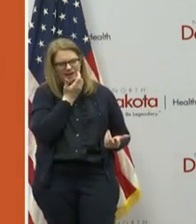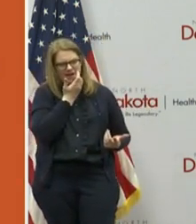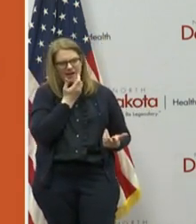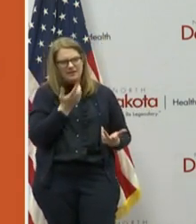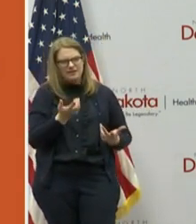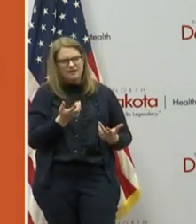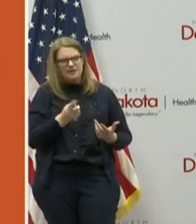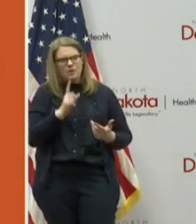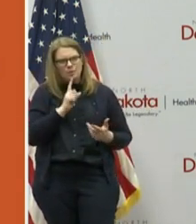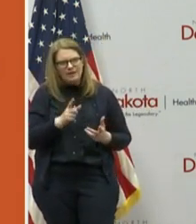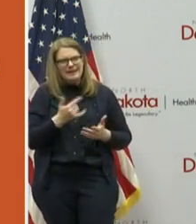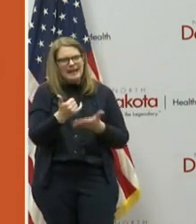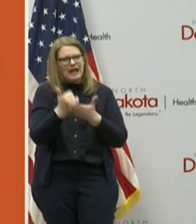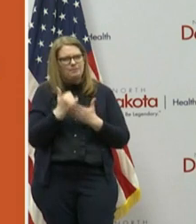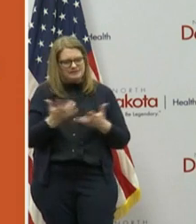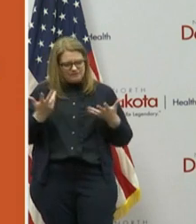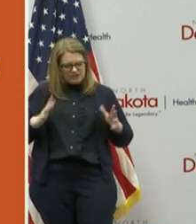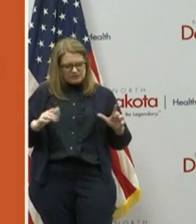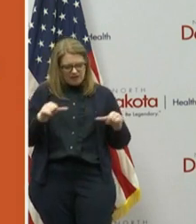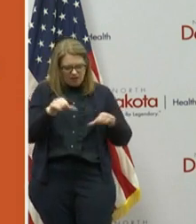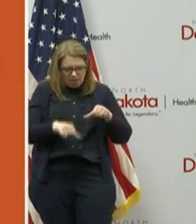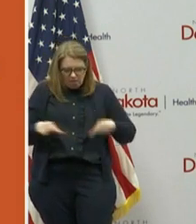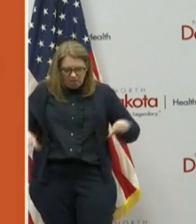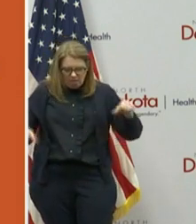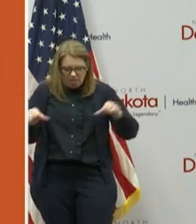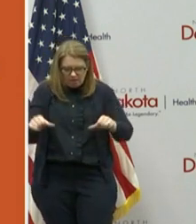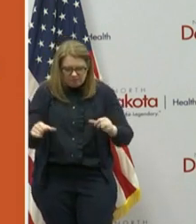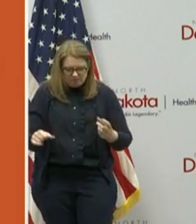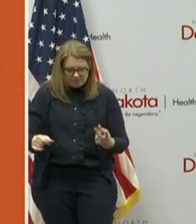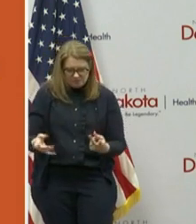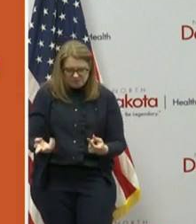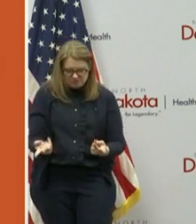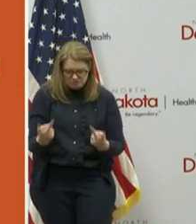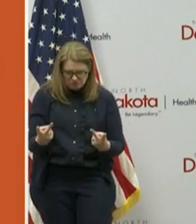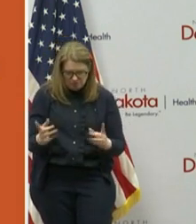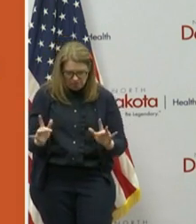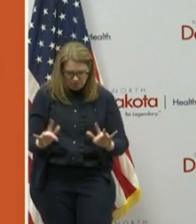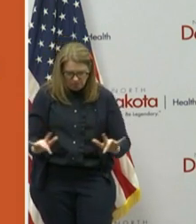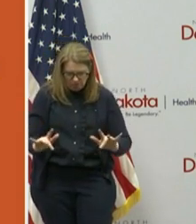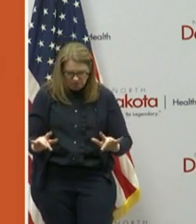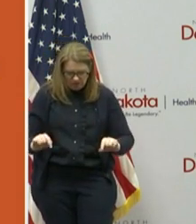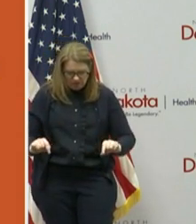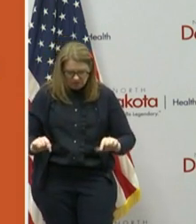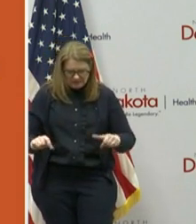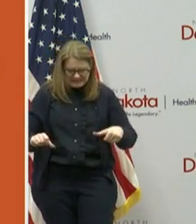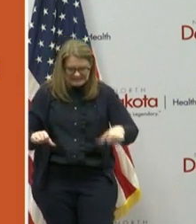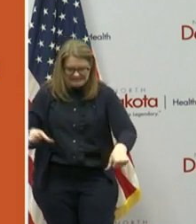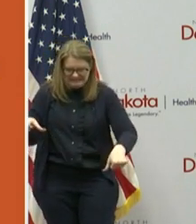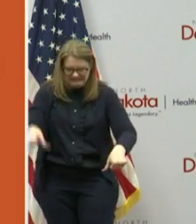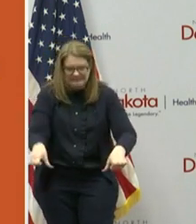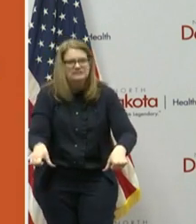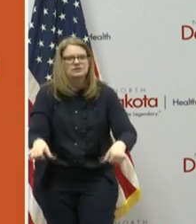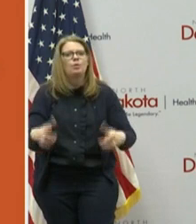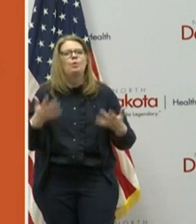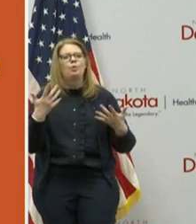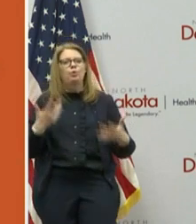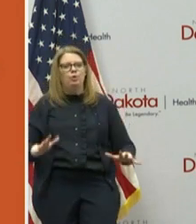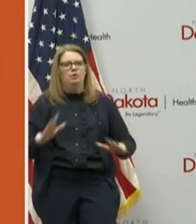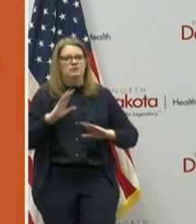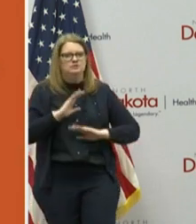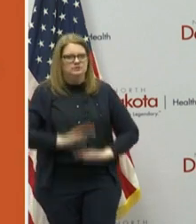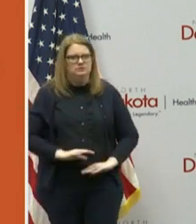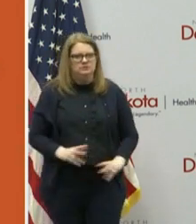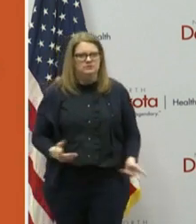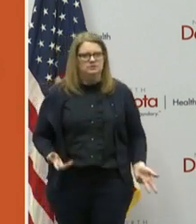that final piece of the puzzle together so that we can do an adequate job of contact tracing. I'd like to